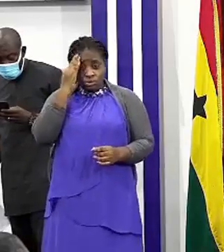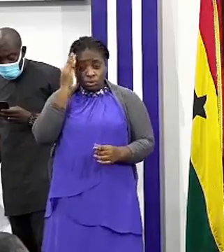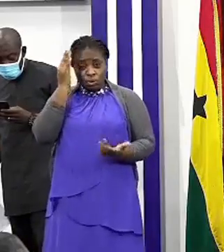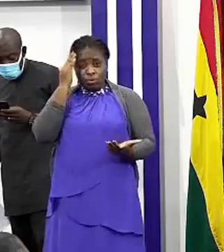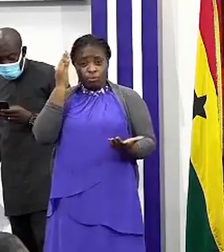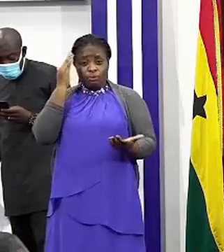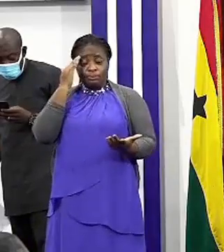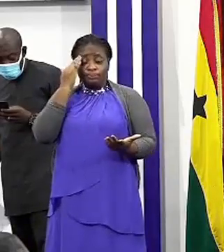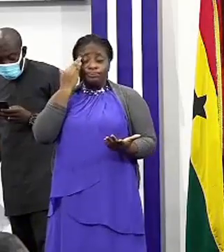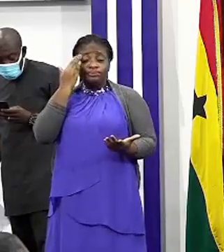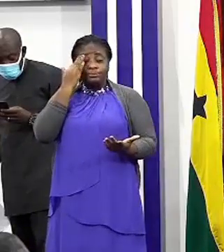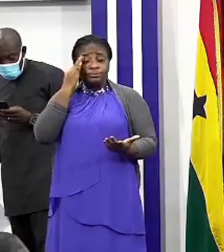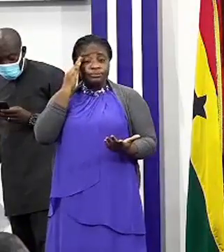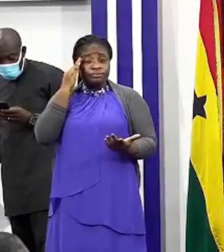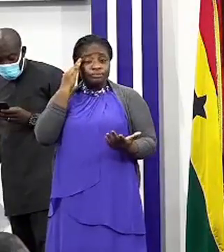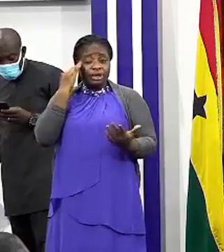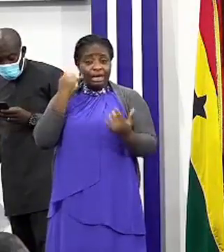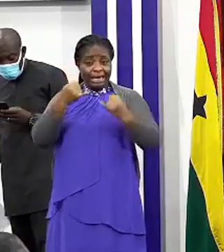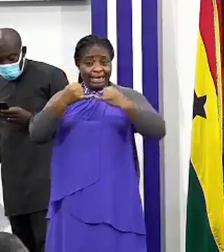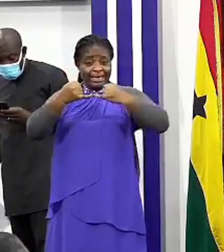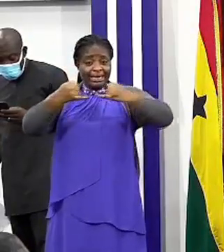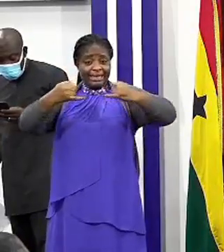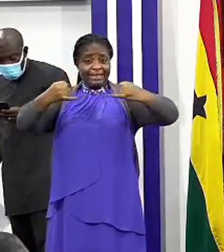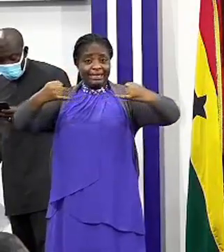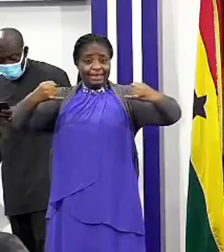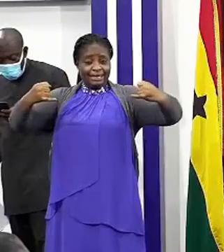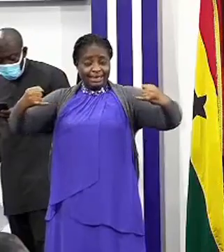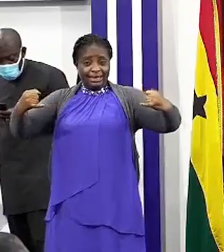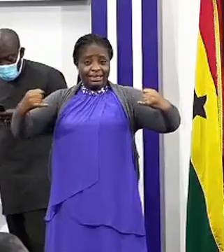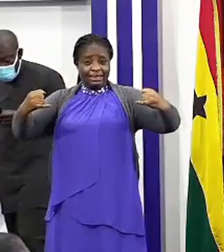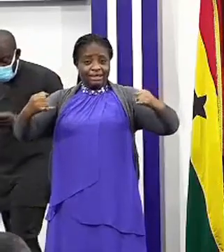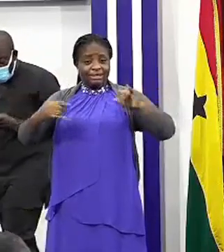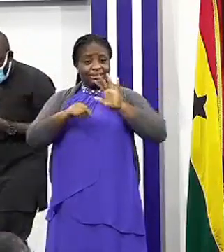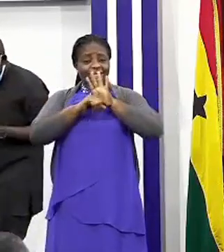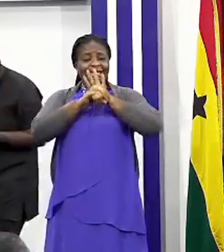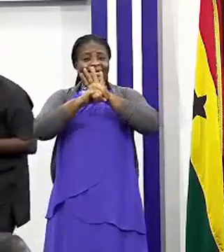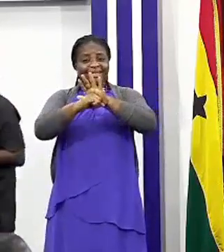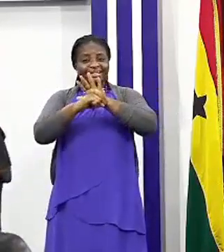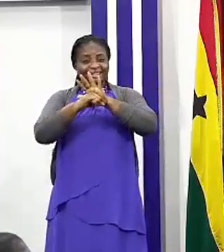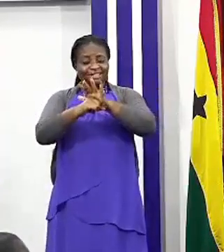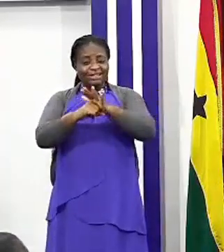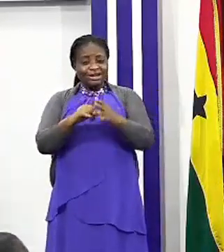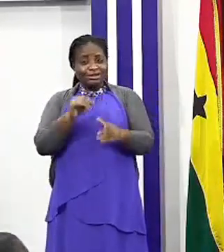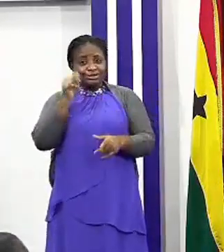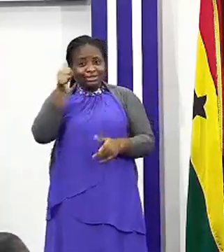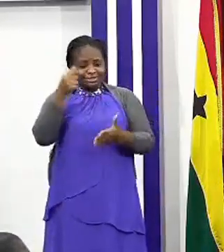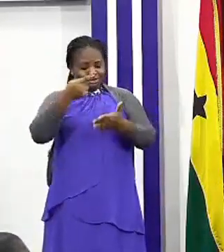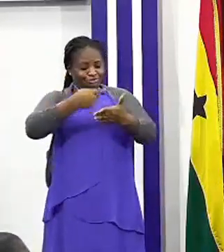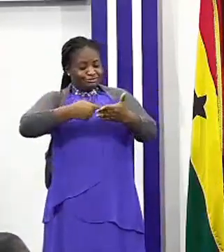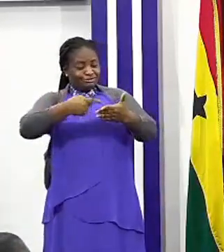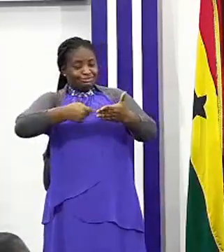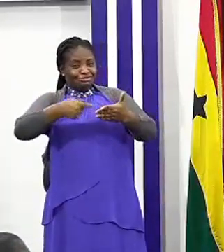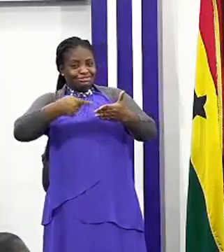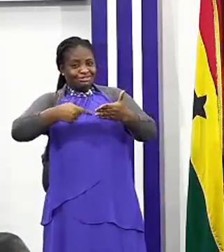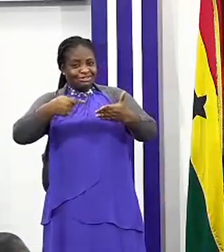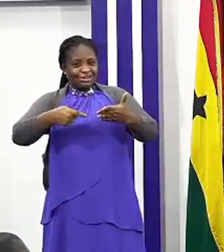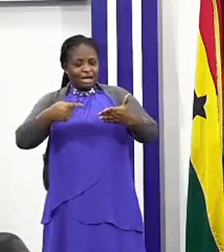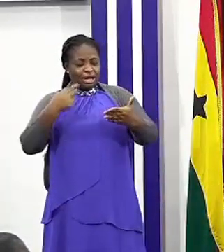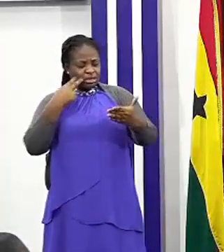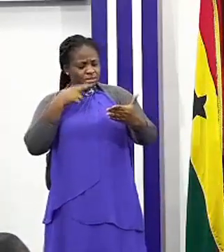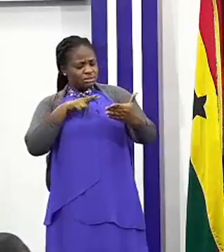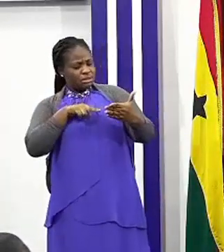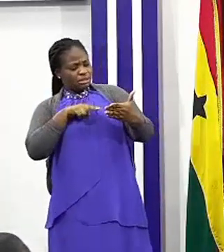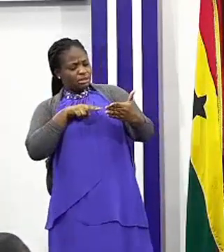amplify the line, the values indicated, and you draw line, you actually see